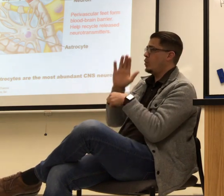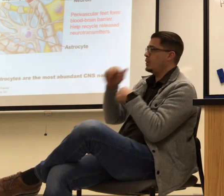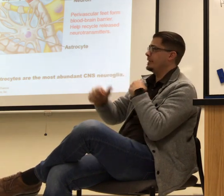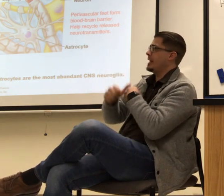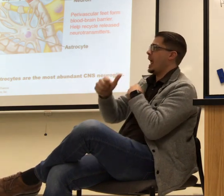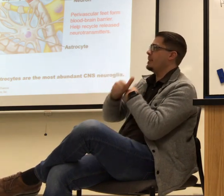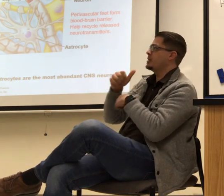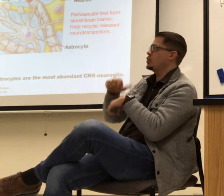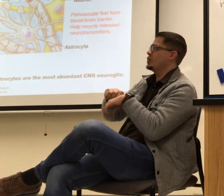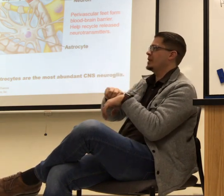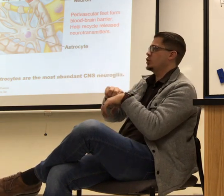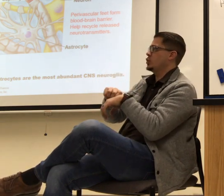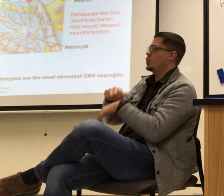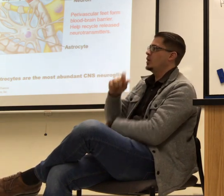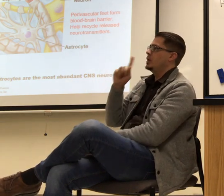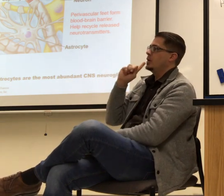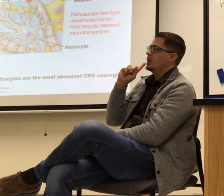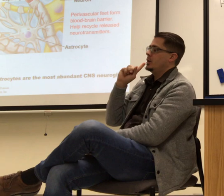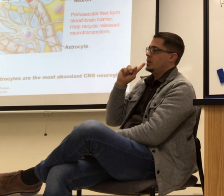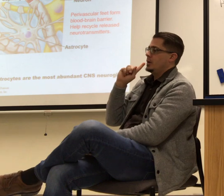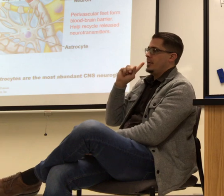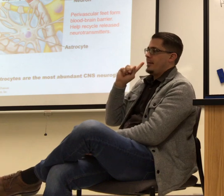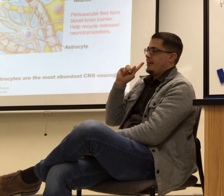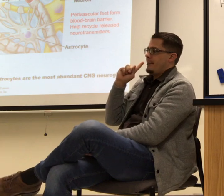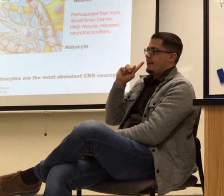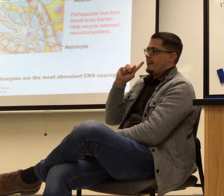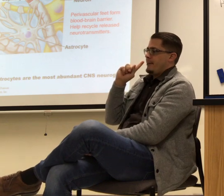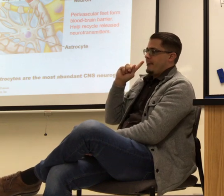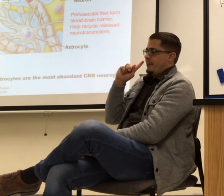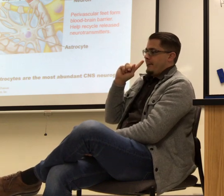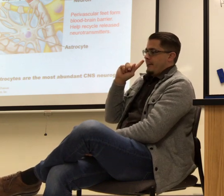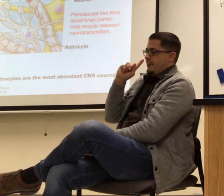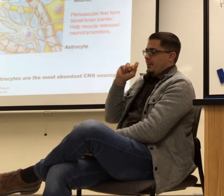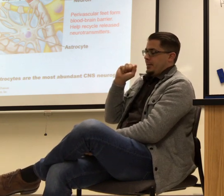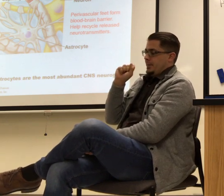The other thing is there, I'll just list it since I have it on the slide, they also